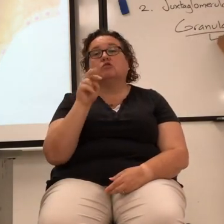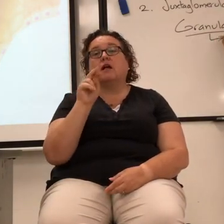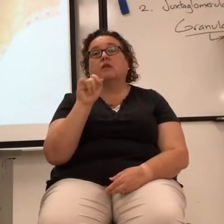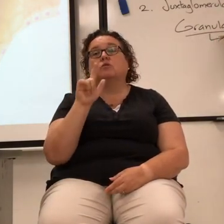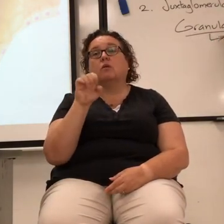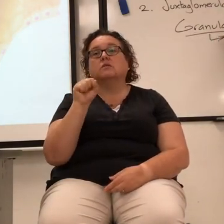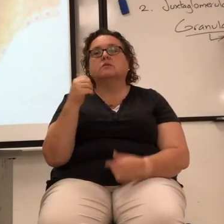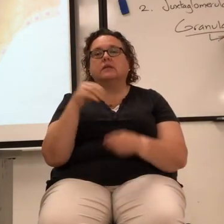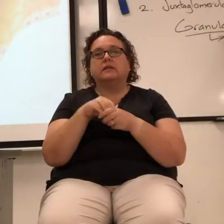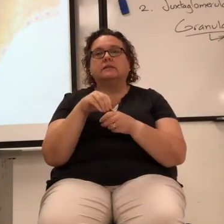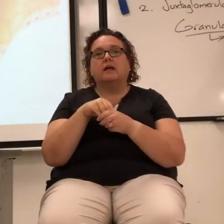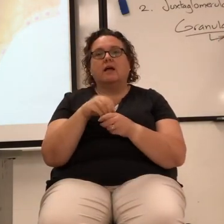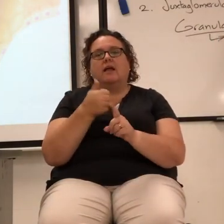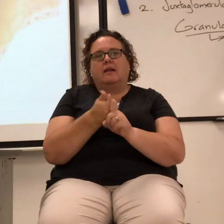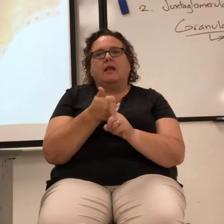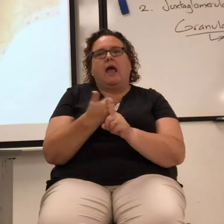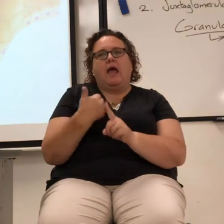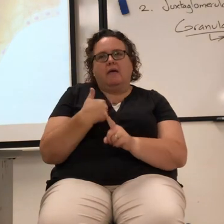renin.